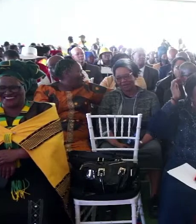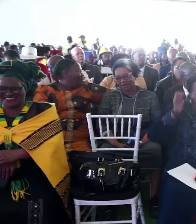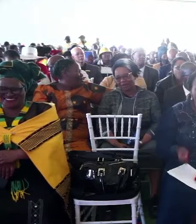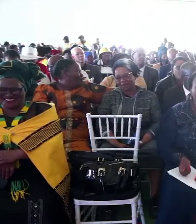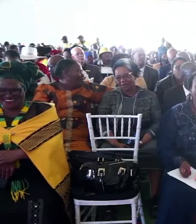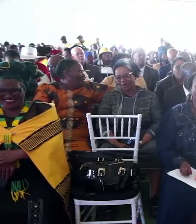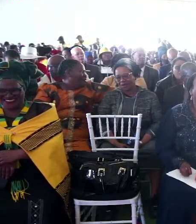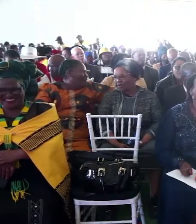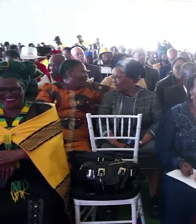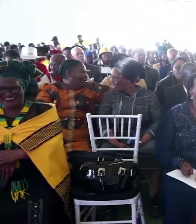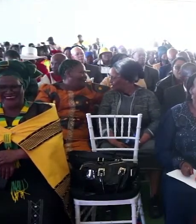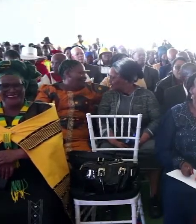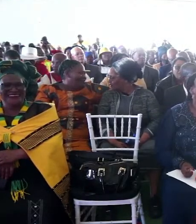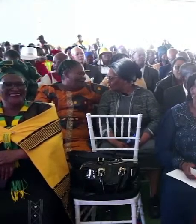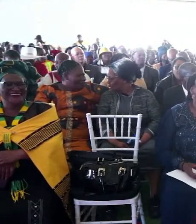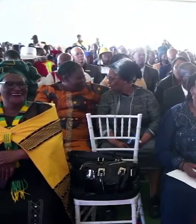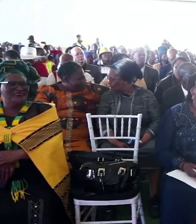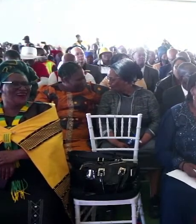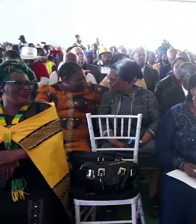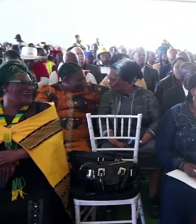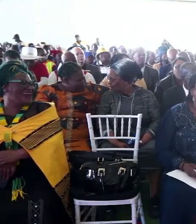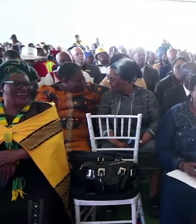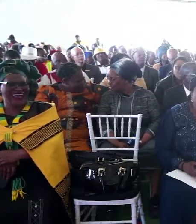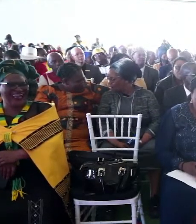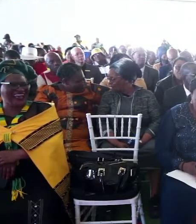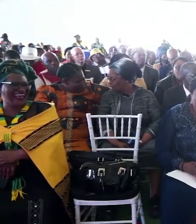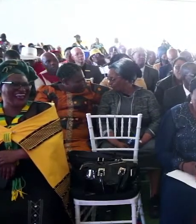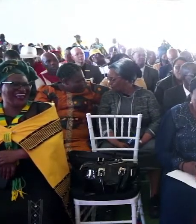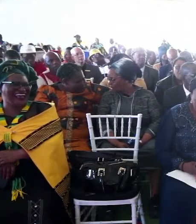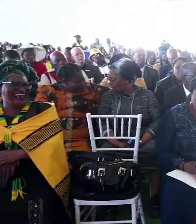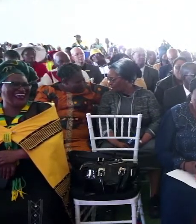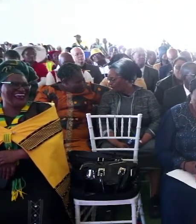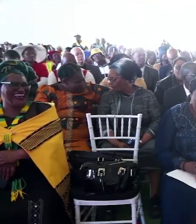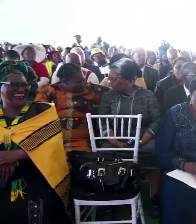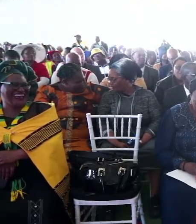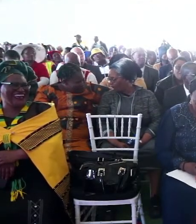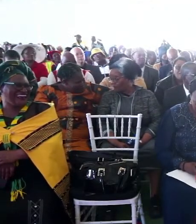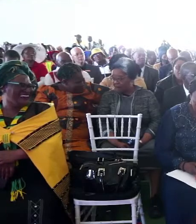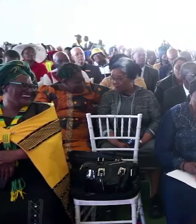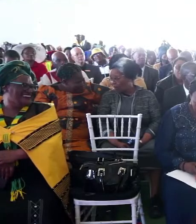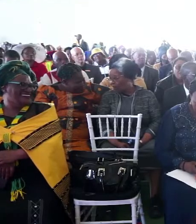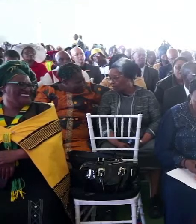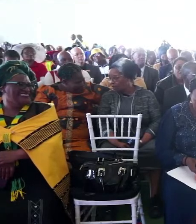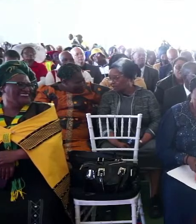Silungiselela wena ke deputy minister. Emva kwalekho.